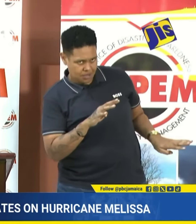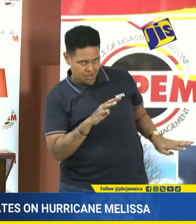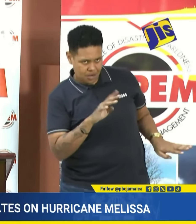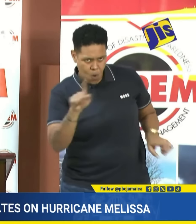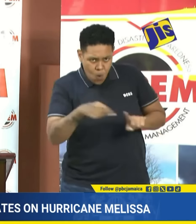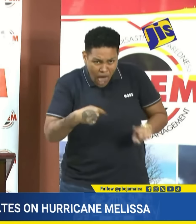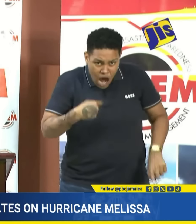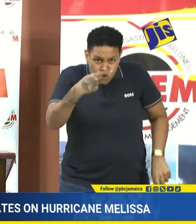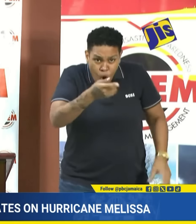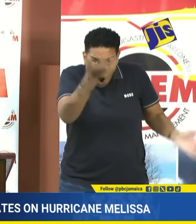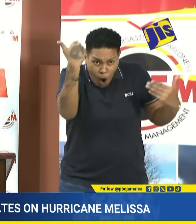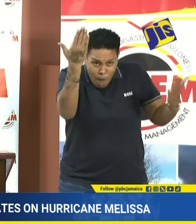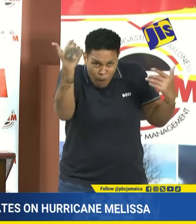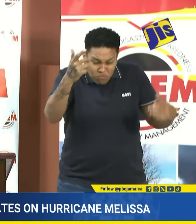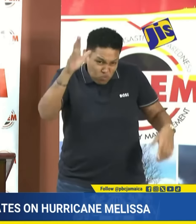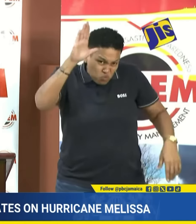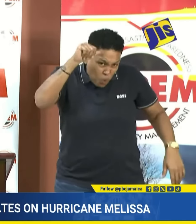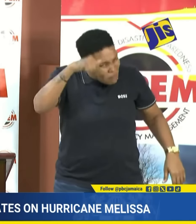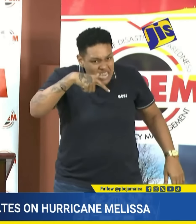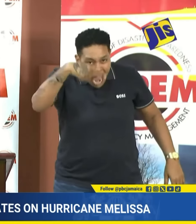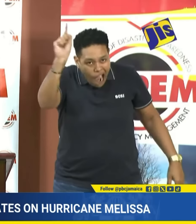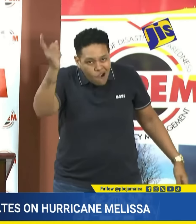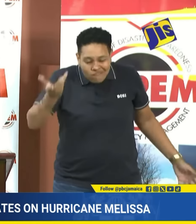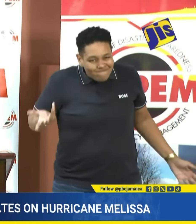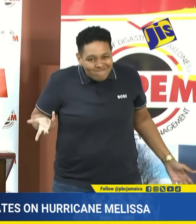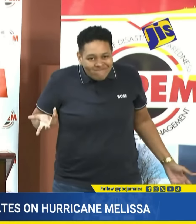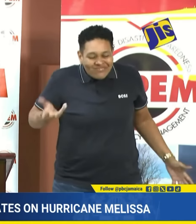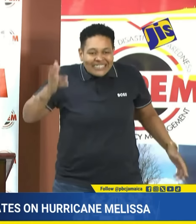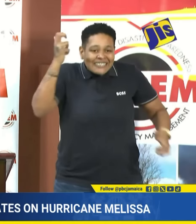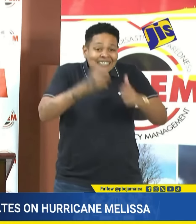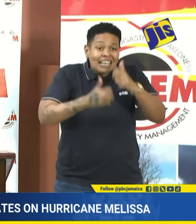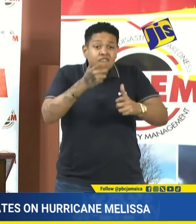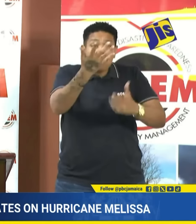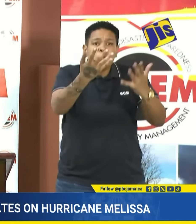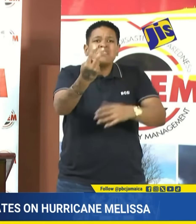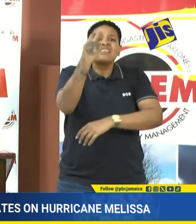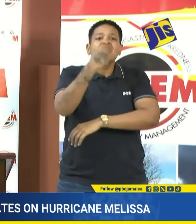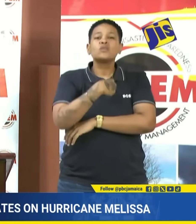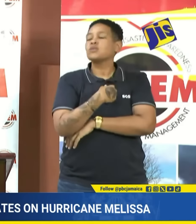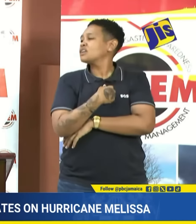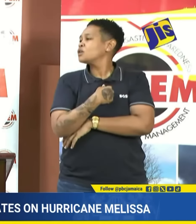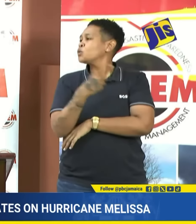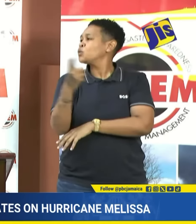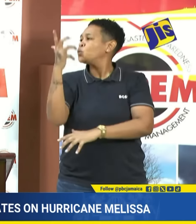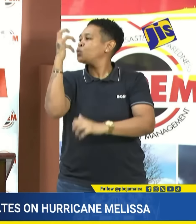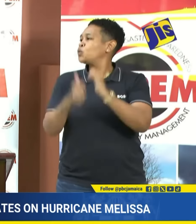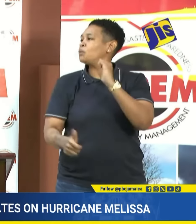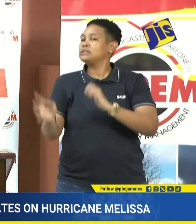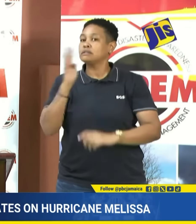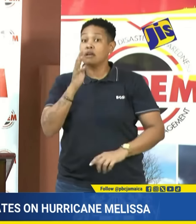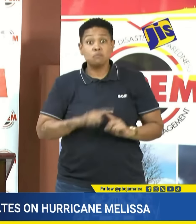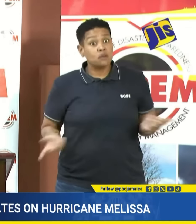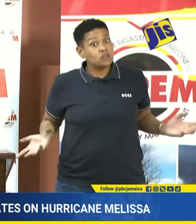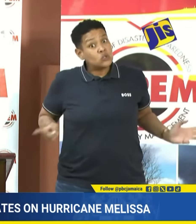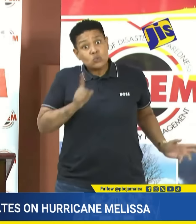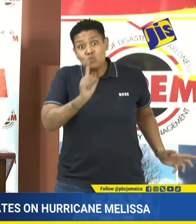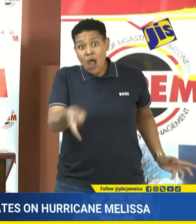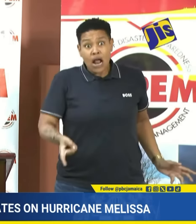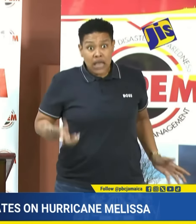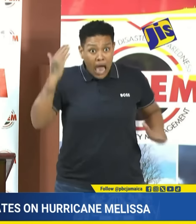when it was conducive for them to leave. It might sound harsh, but it is the reality.